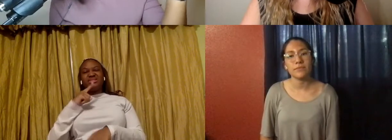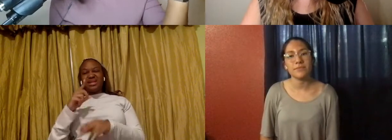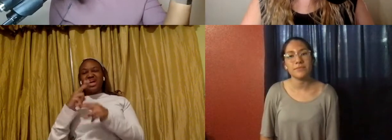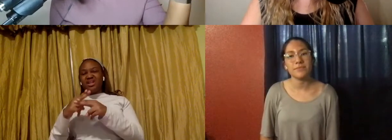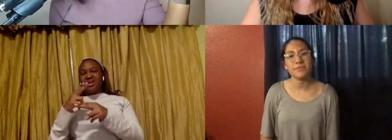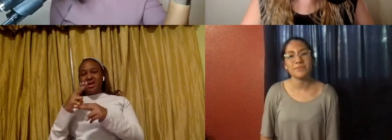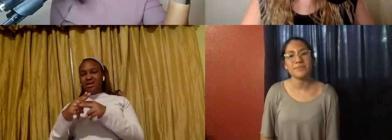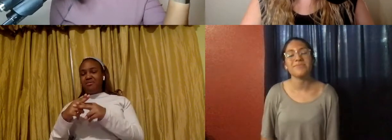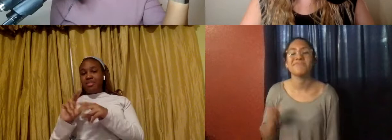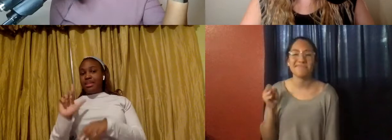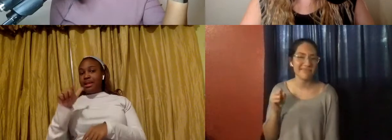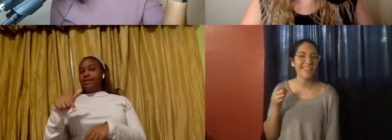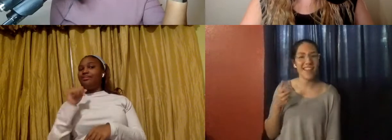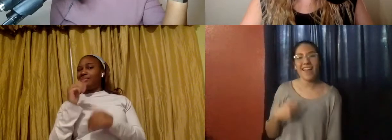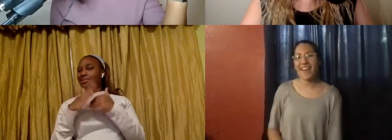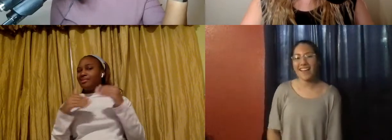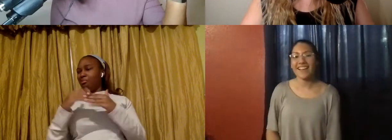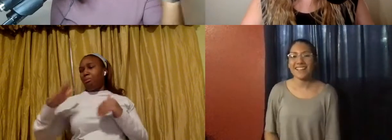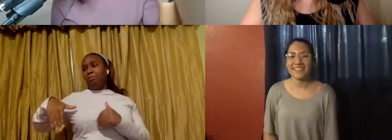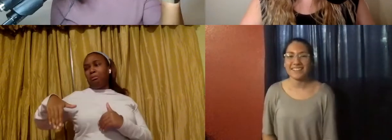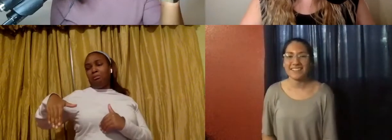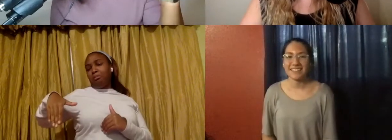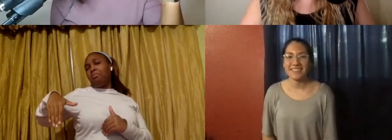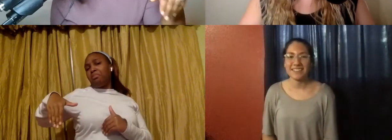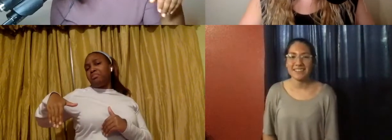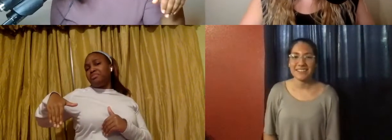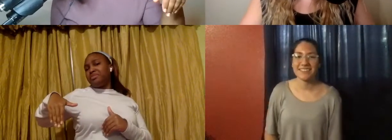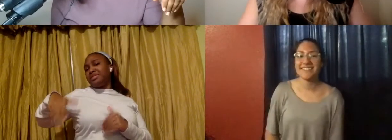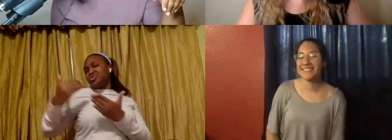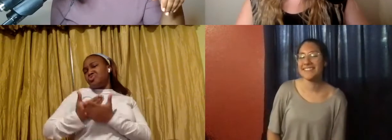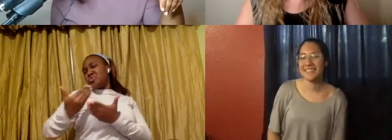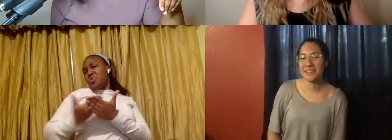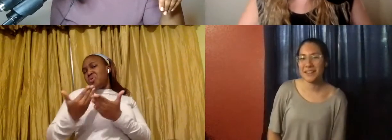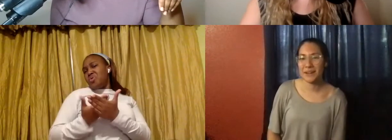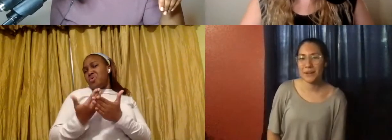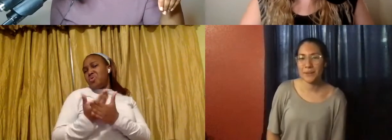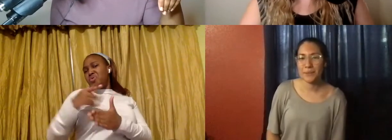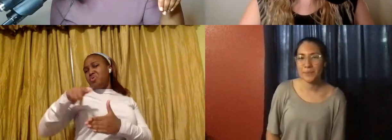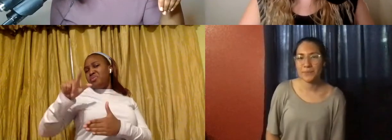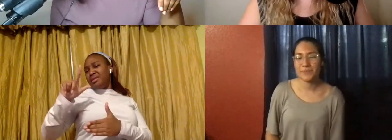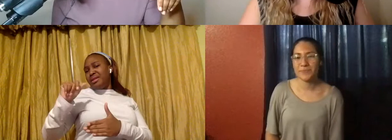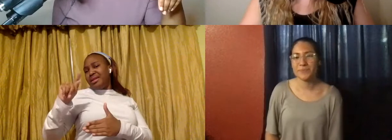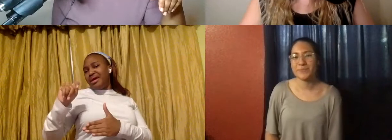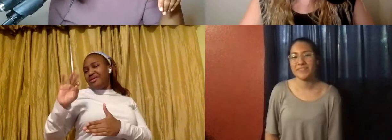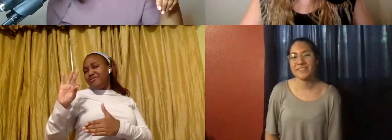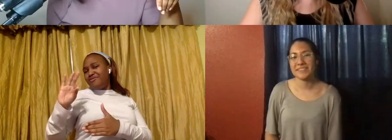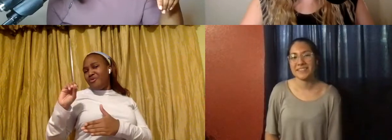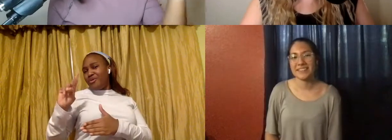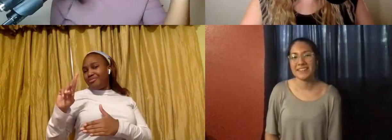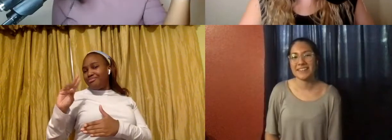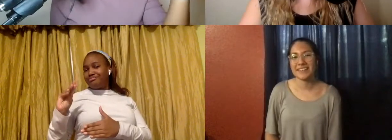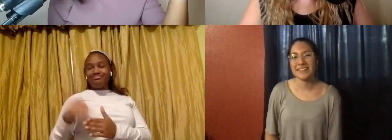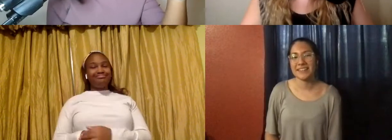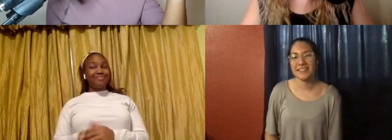get there. Yeah. I'm not that comfortable yet. You know what I mean? This is a new platform. Yeah, exactly. Take me out on a date first. You know what I mean? Like take me out first.